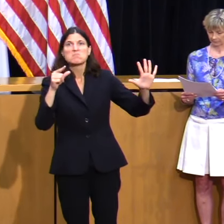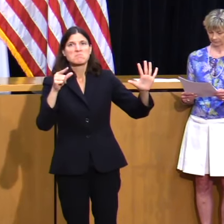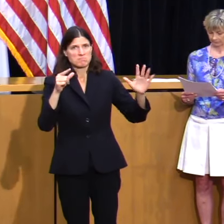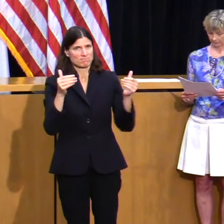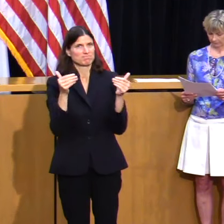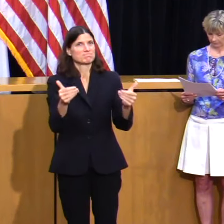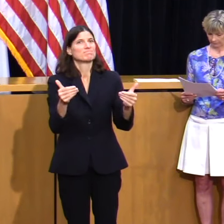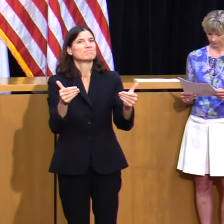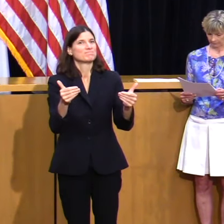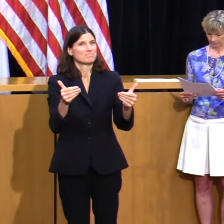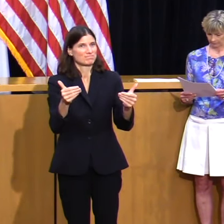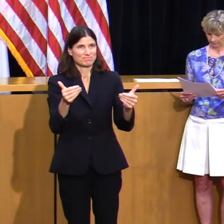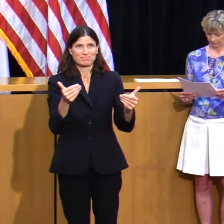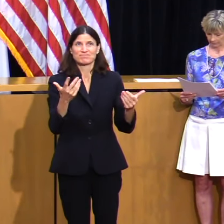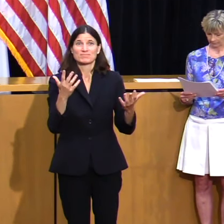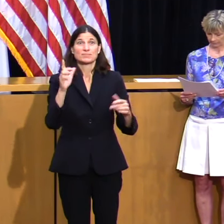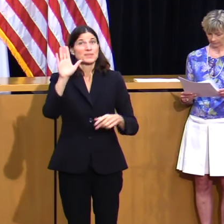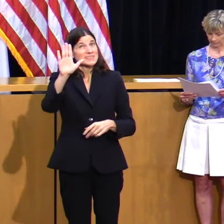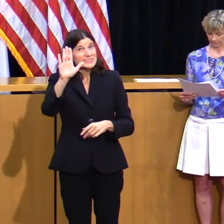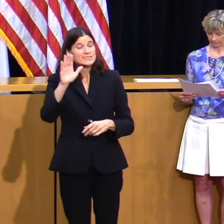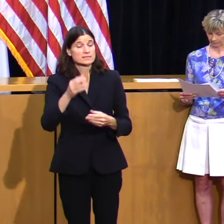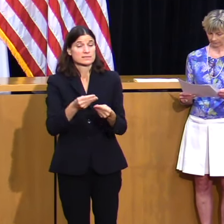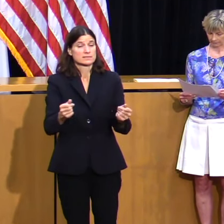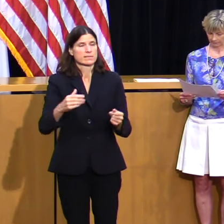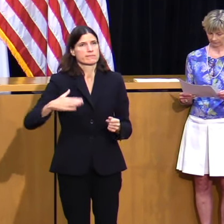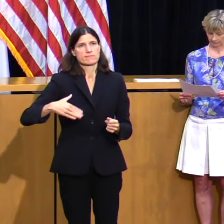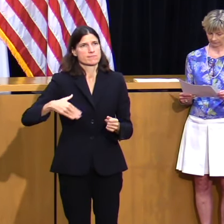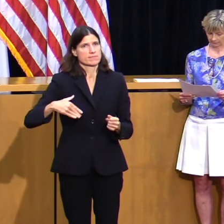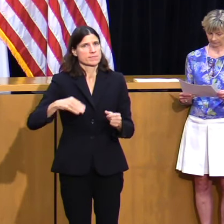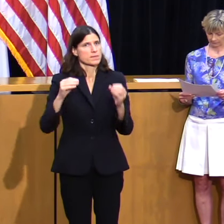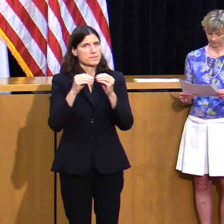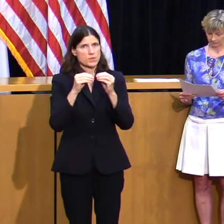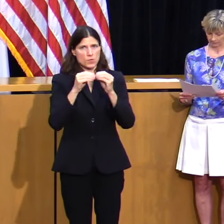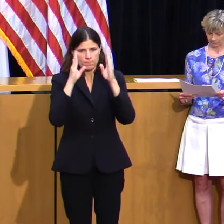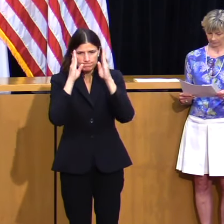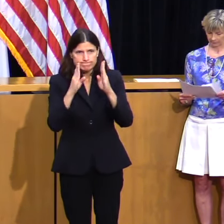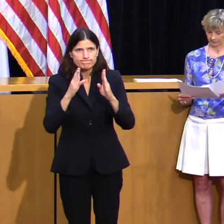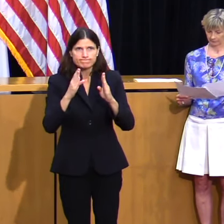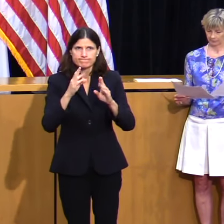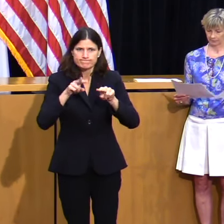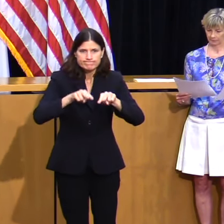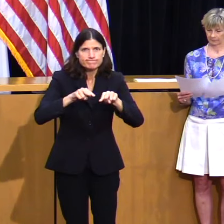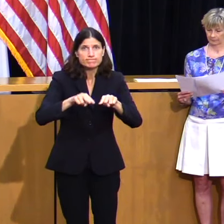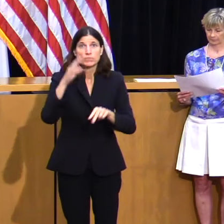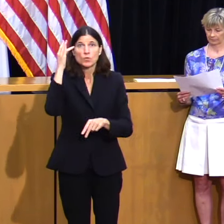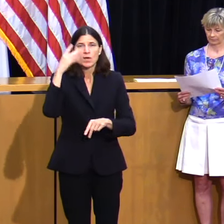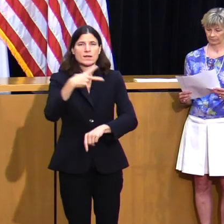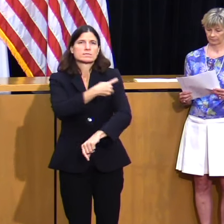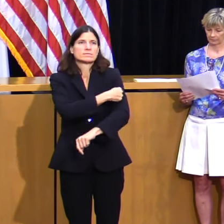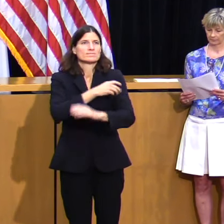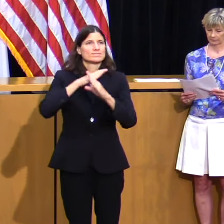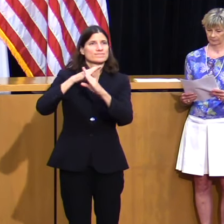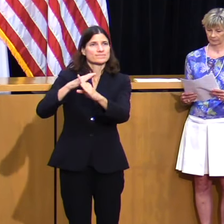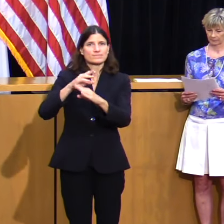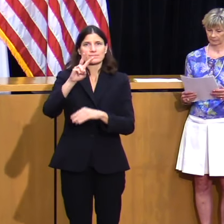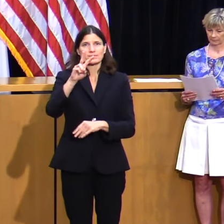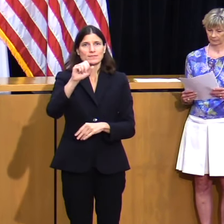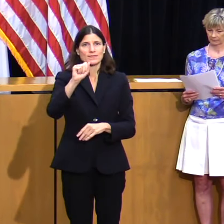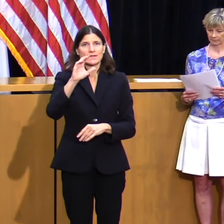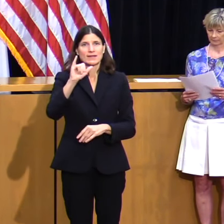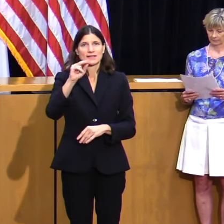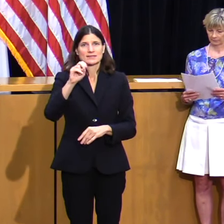COVID-19 will be a part of our lives until there is a vaccine or medical breakthrough, as the Governor stated. So we must continue to